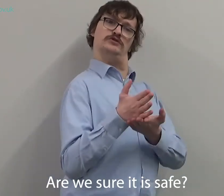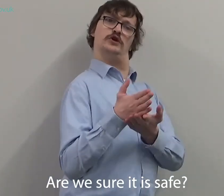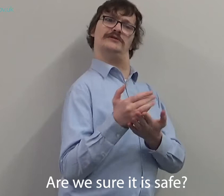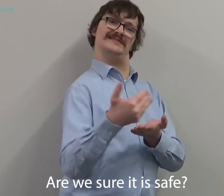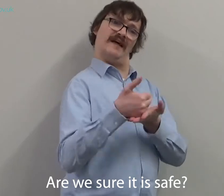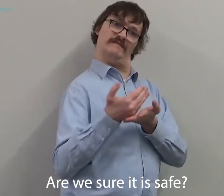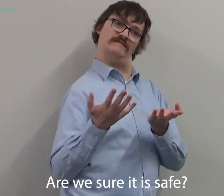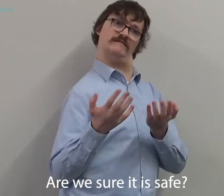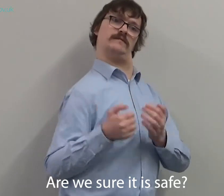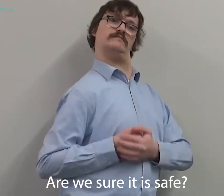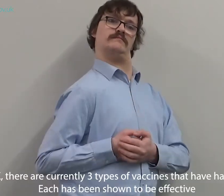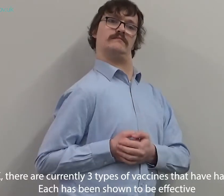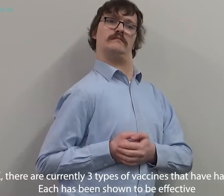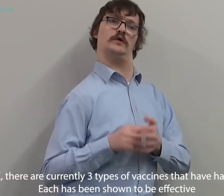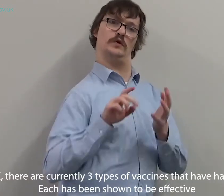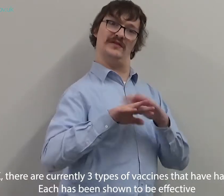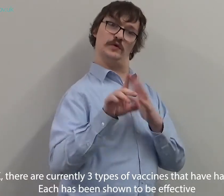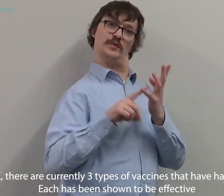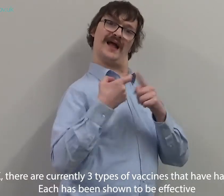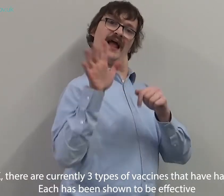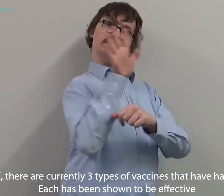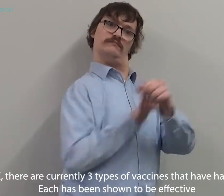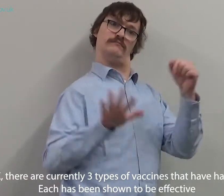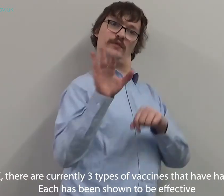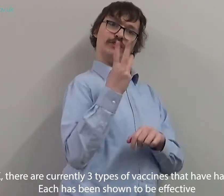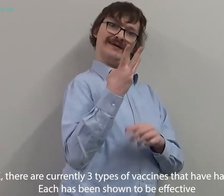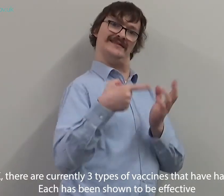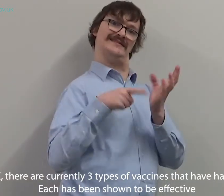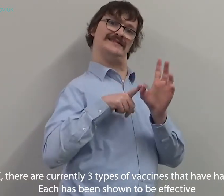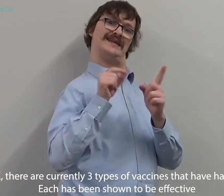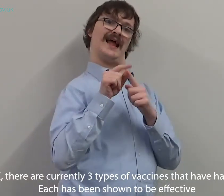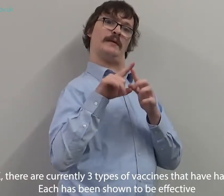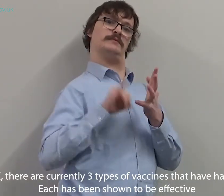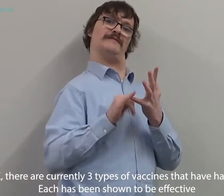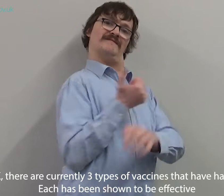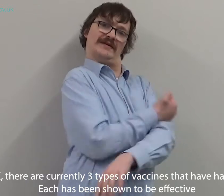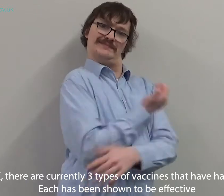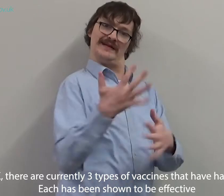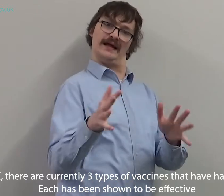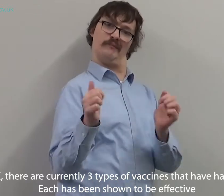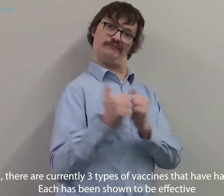Are we sure it's safe? In the UK, there are currently three types of vaccine that have had approval.